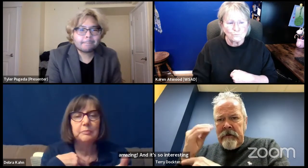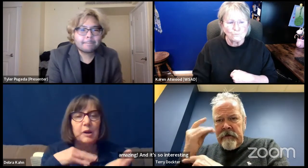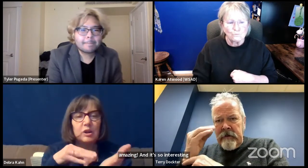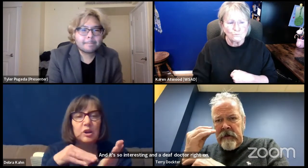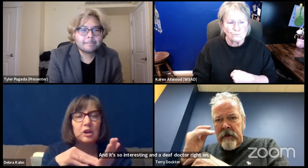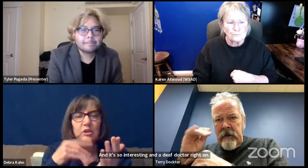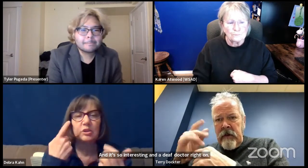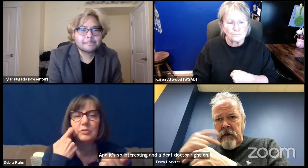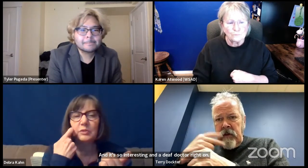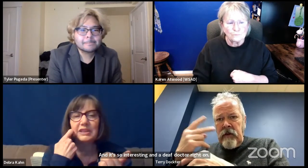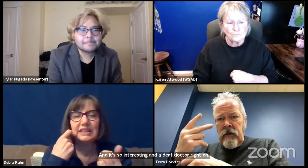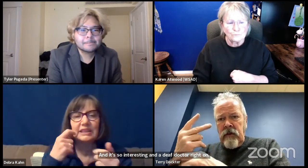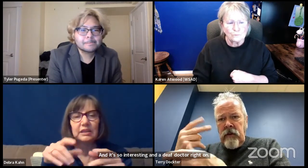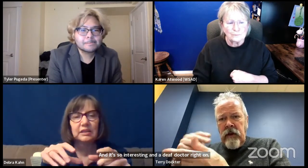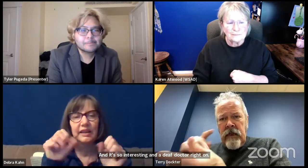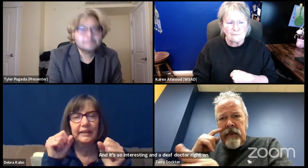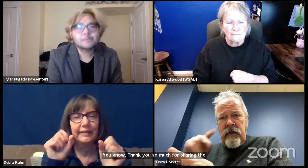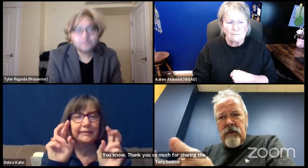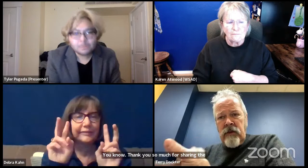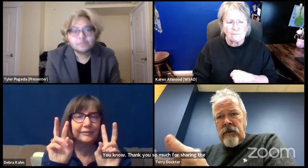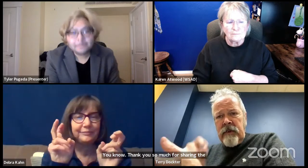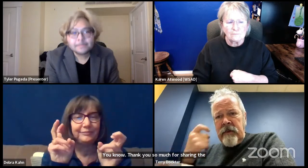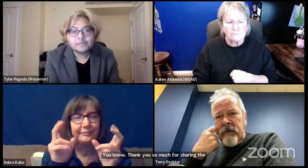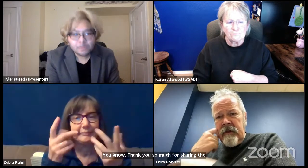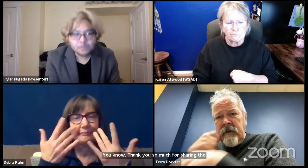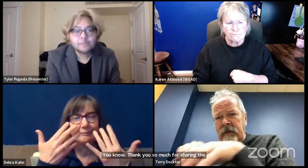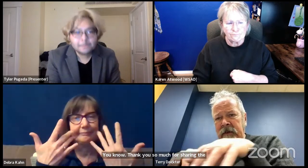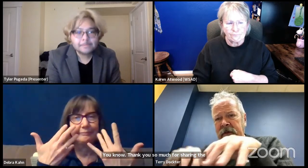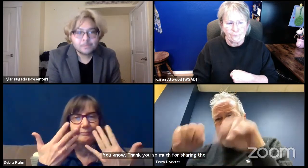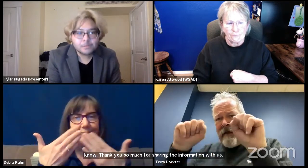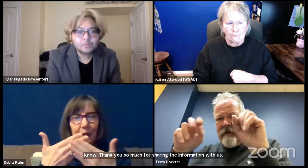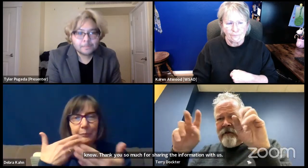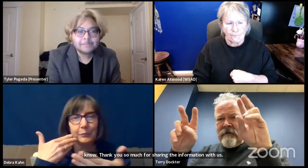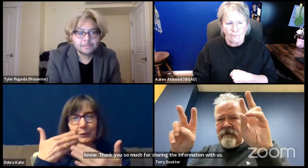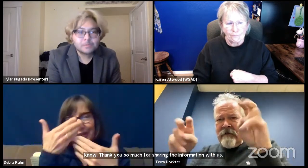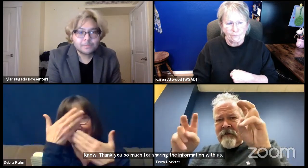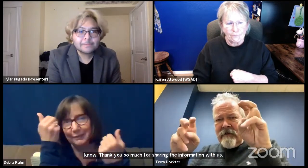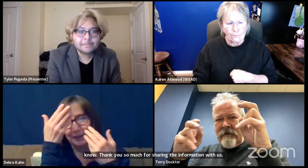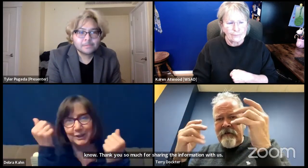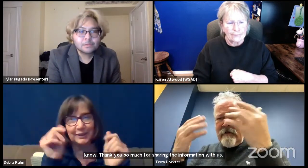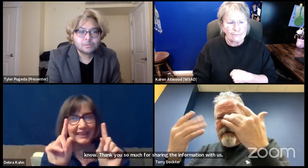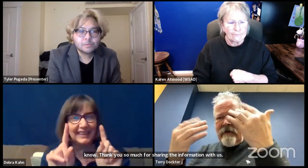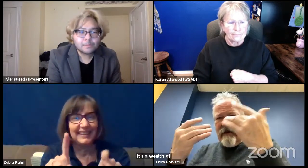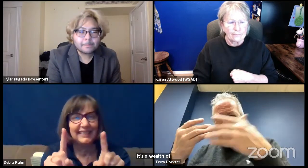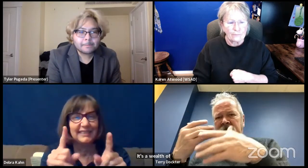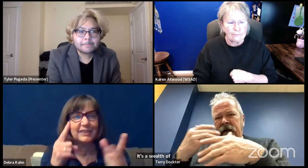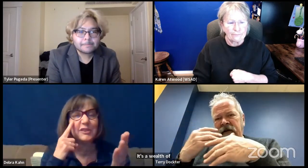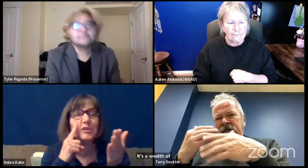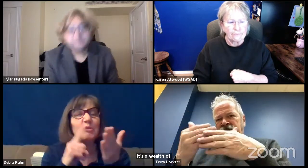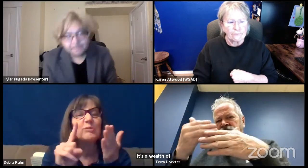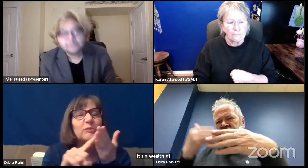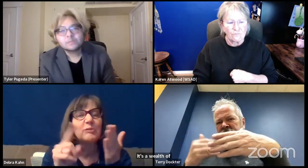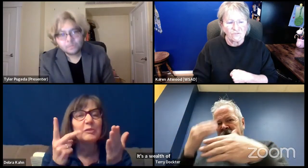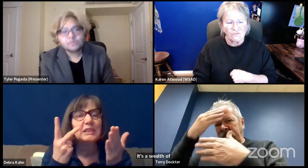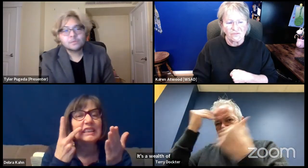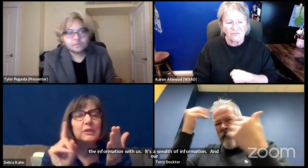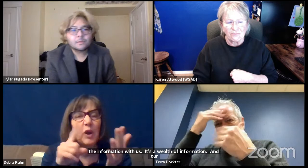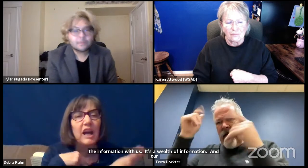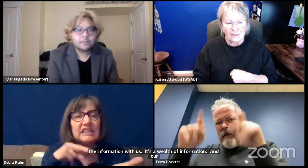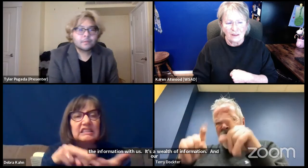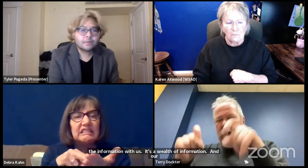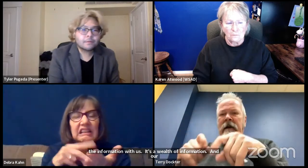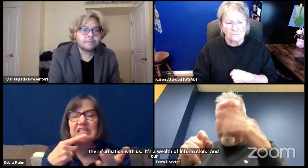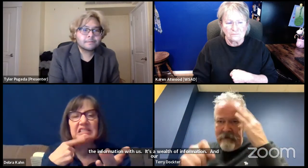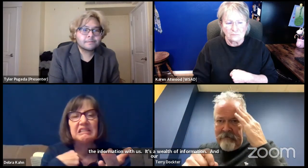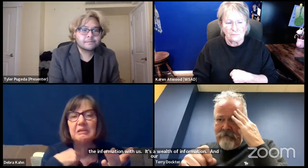to your medical healthcare provider. Deborah, I did take a test a while ago and I'm waiting. It's called, I think it was